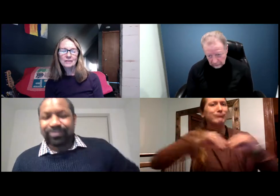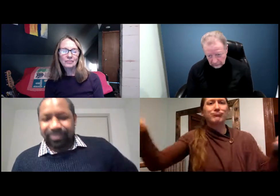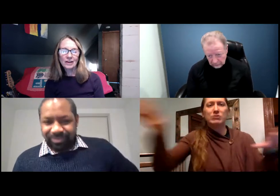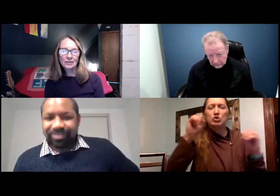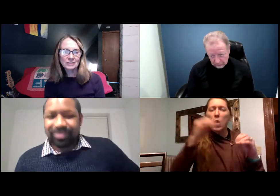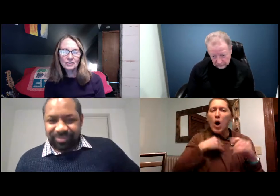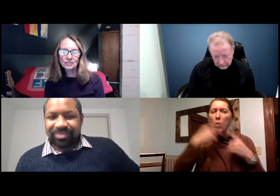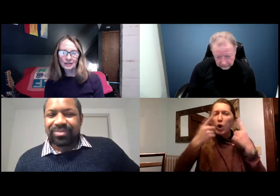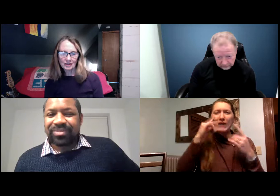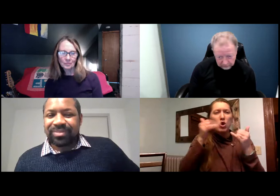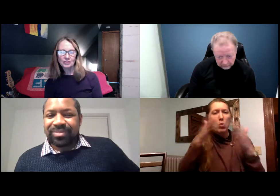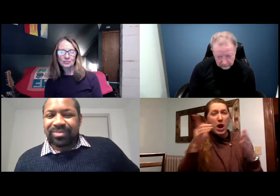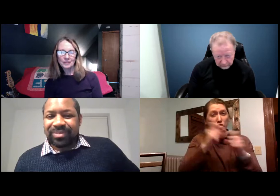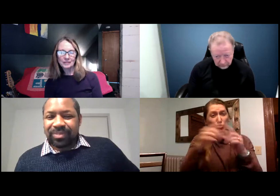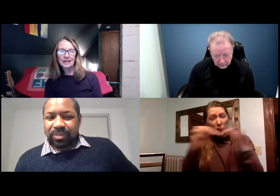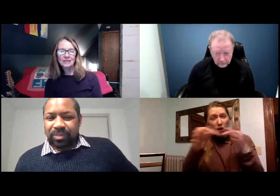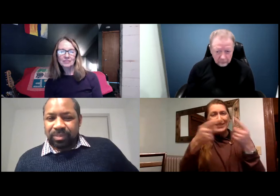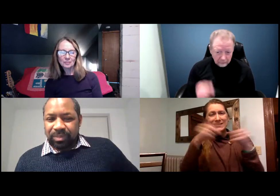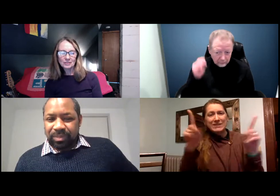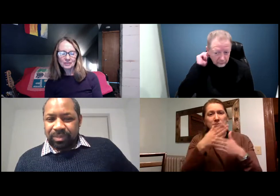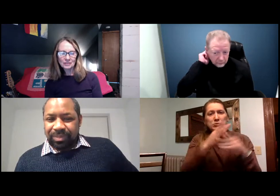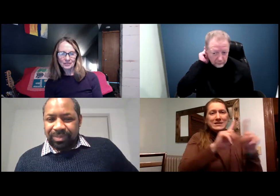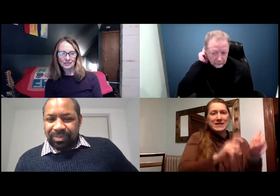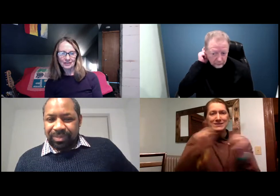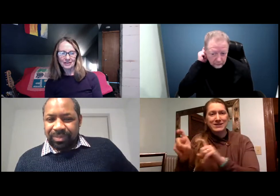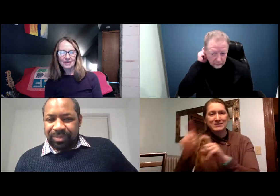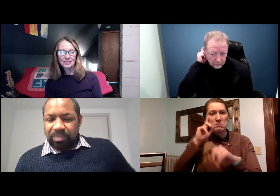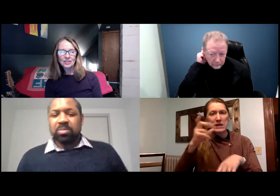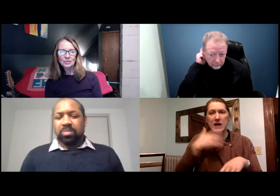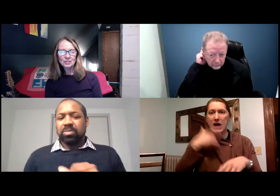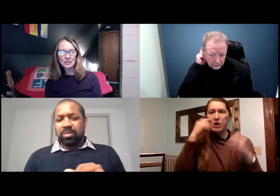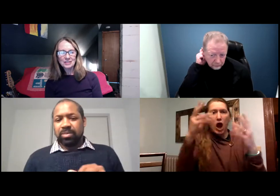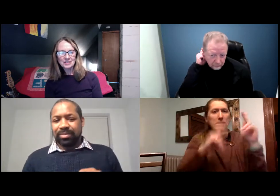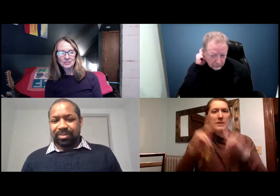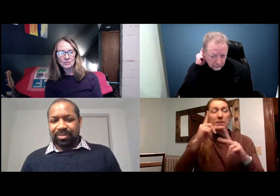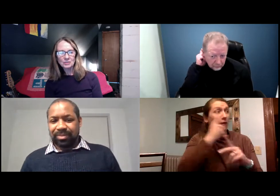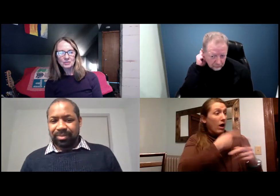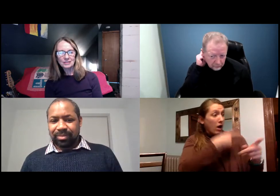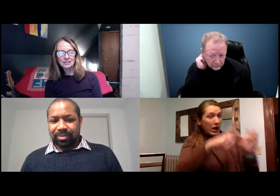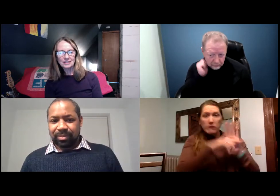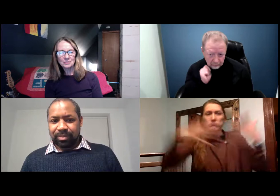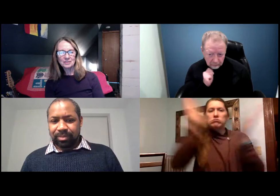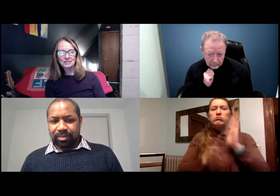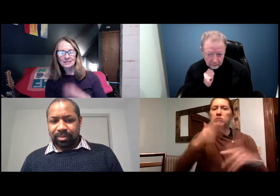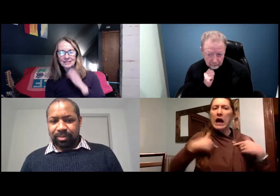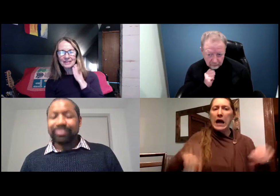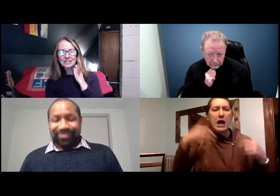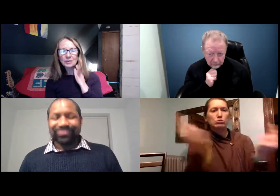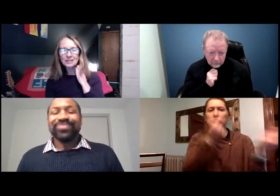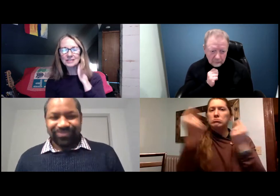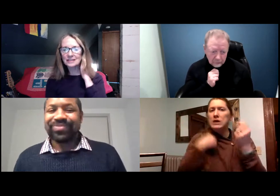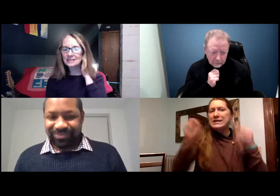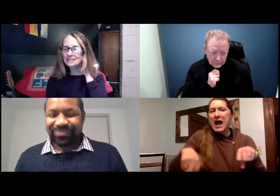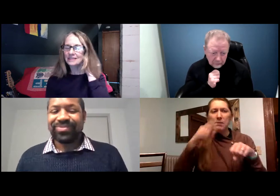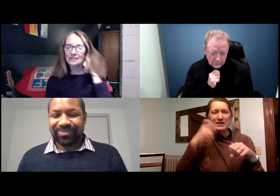caught the virus yesterday, but you've been negative up until yesterday. Can you explain the difference between the tests? Because the